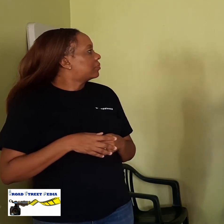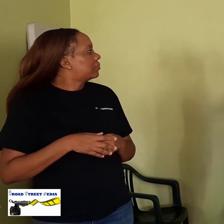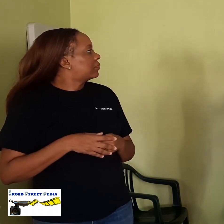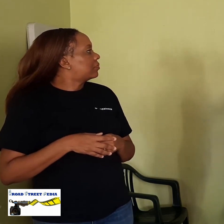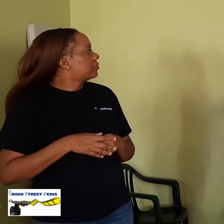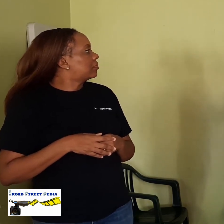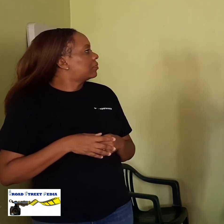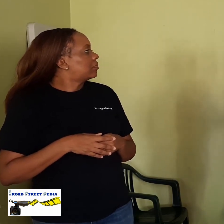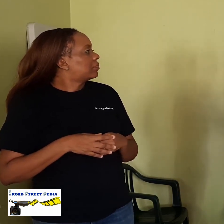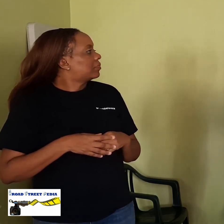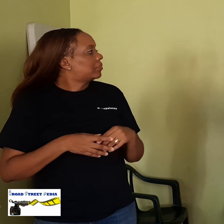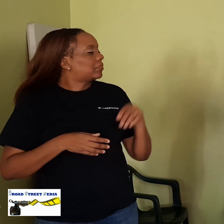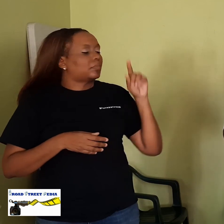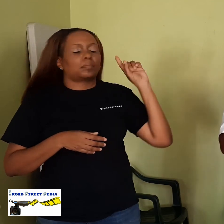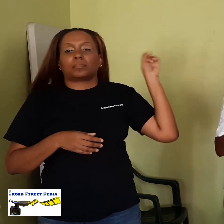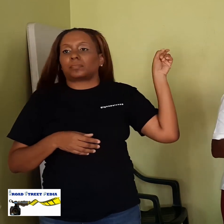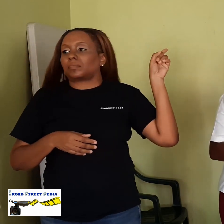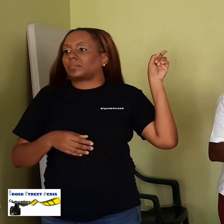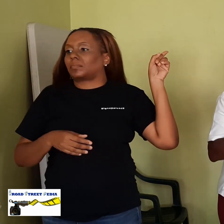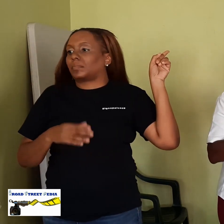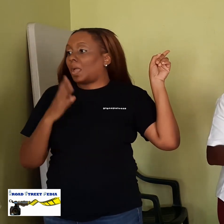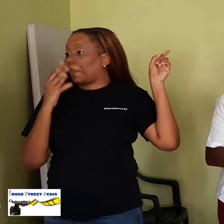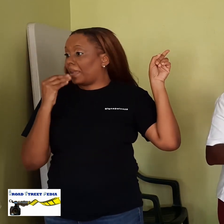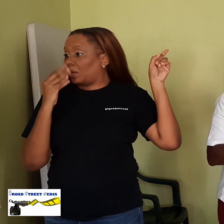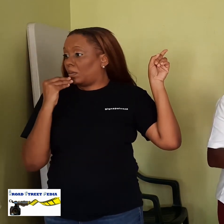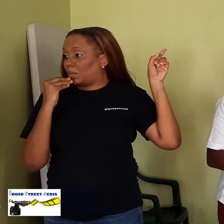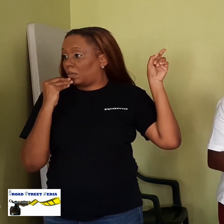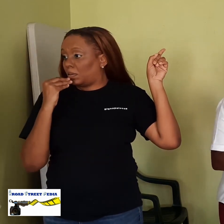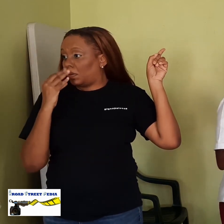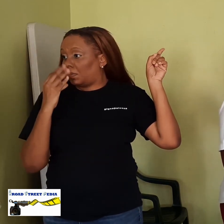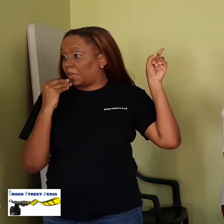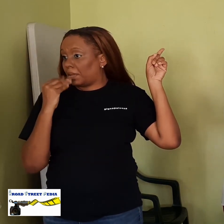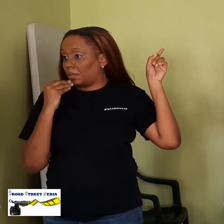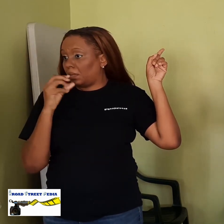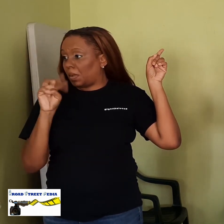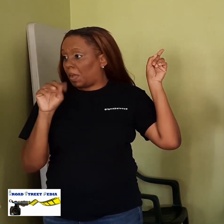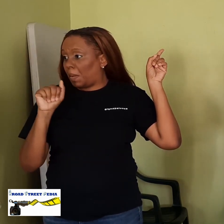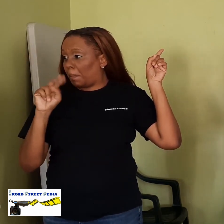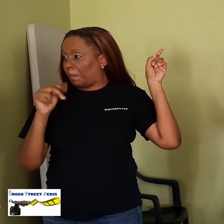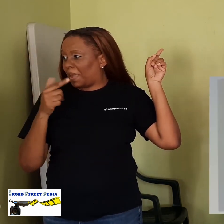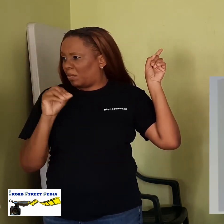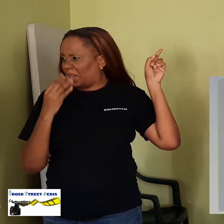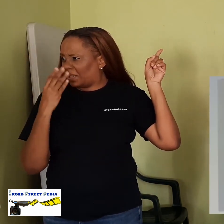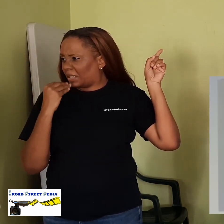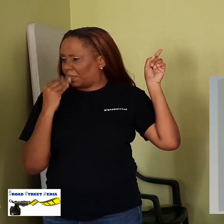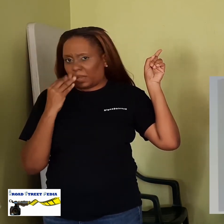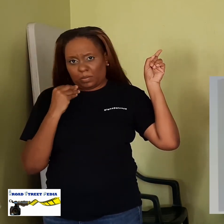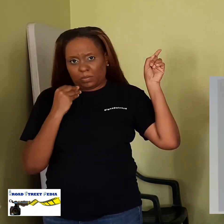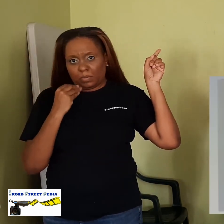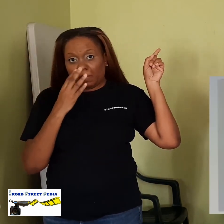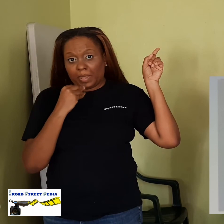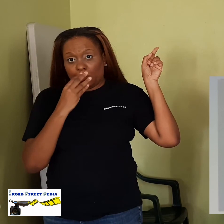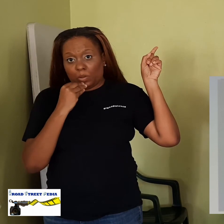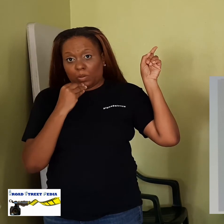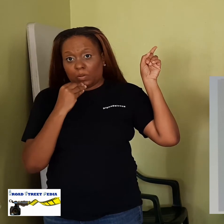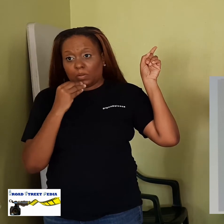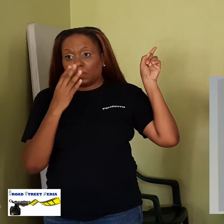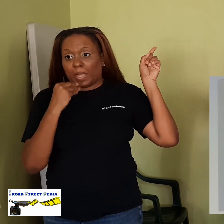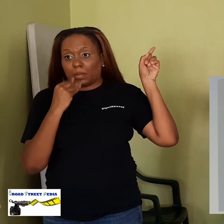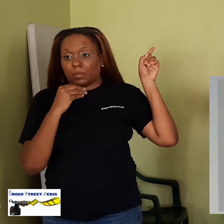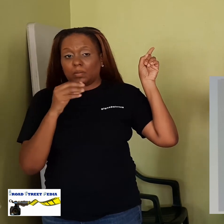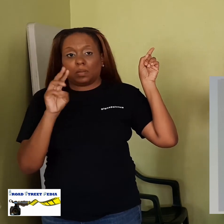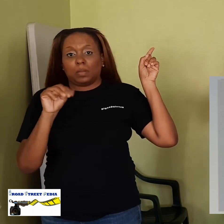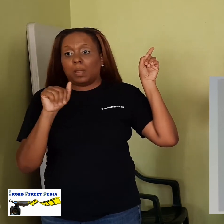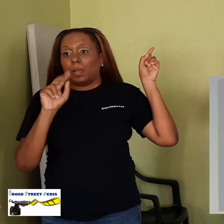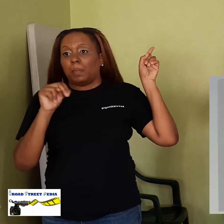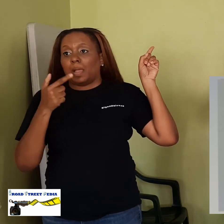This is the mango. Like I said, you always follow the characteristics of your crop. And I don't know if they have mangoes that